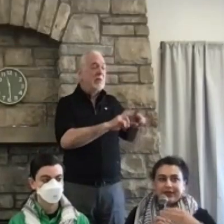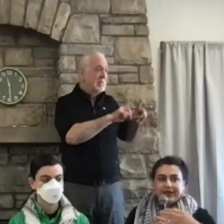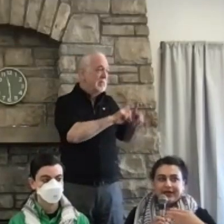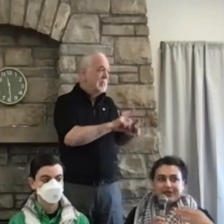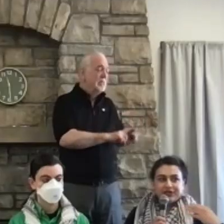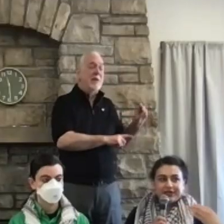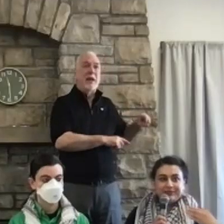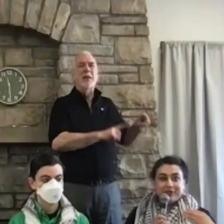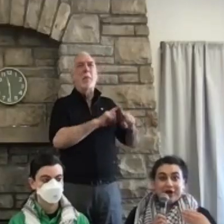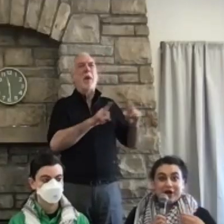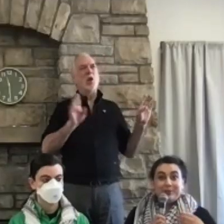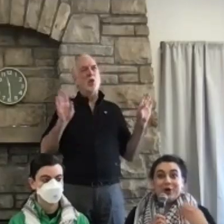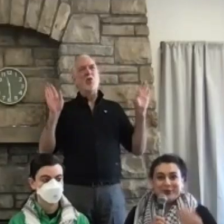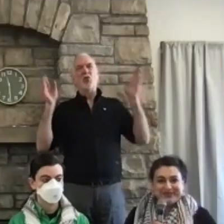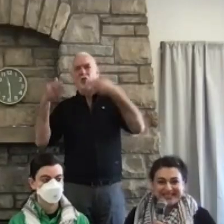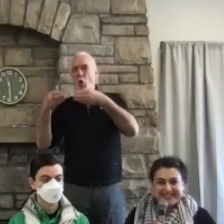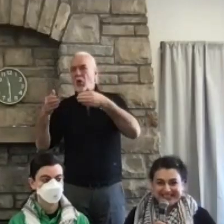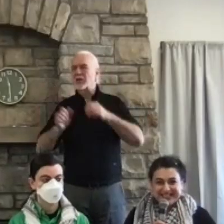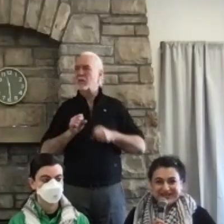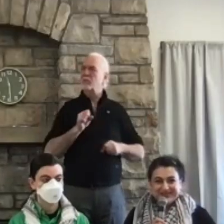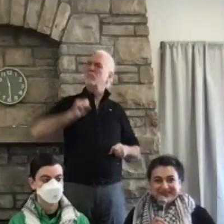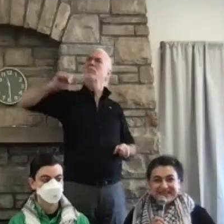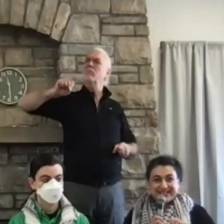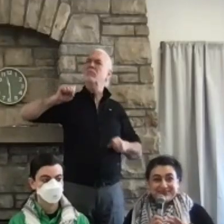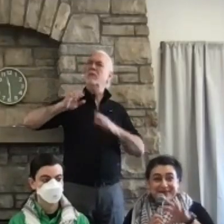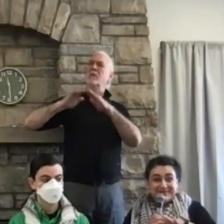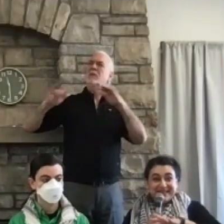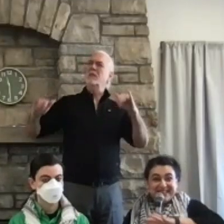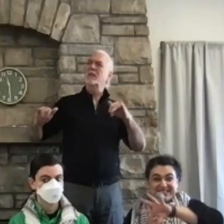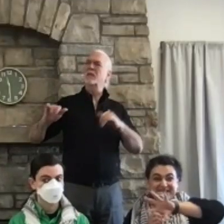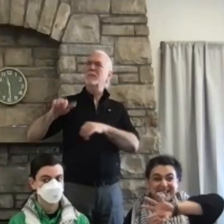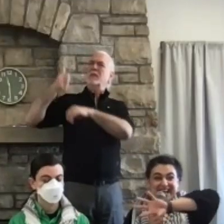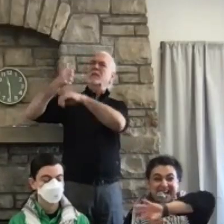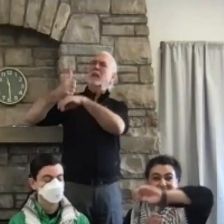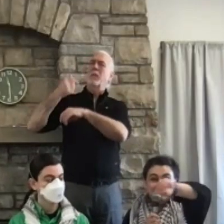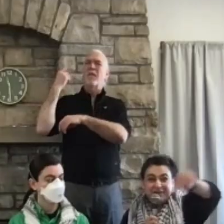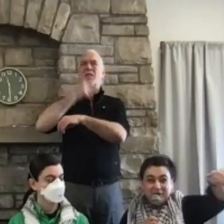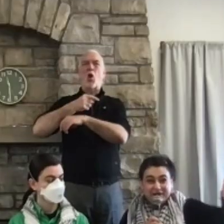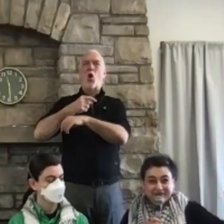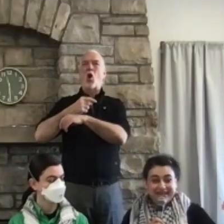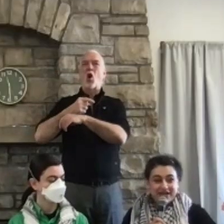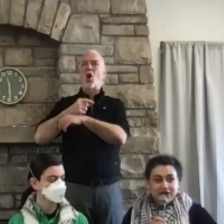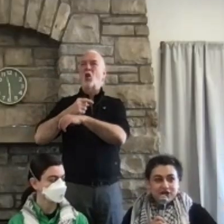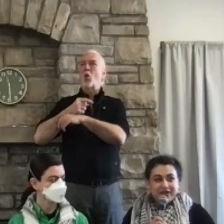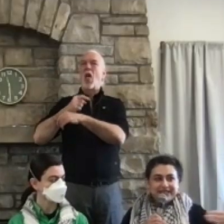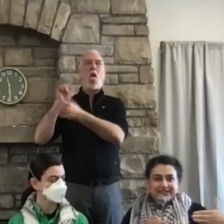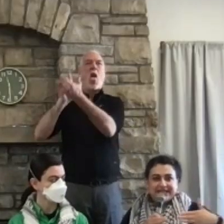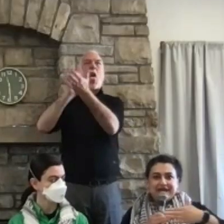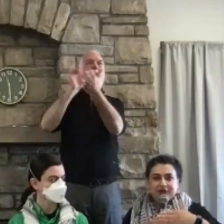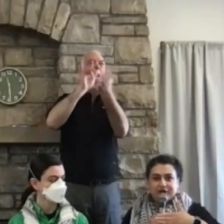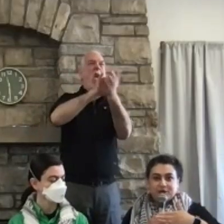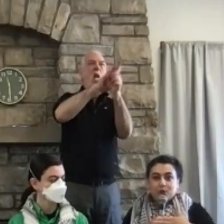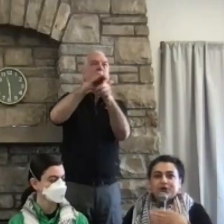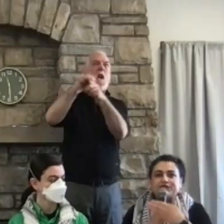to target and actually oppose a system that is put in place to attack every part of it, you need to